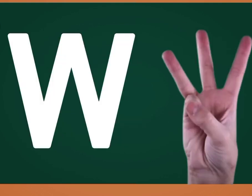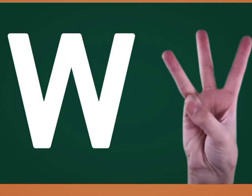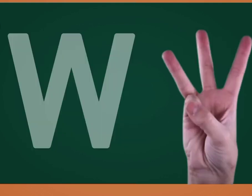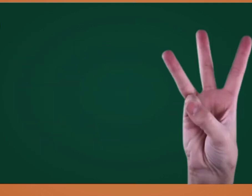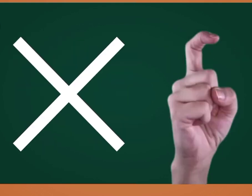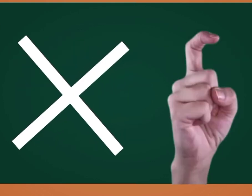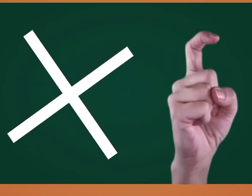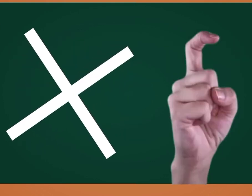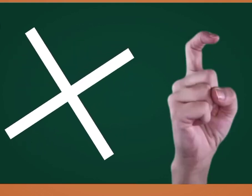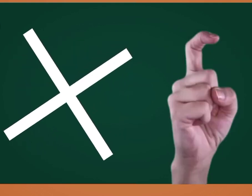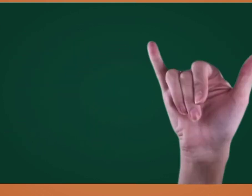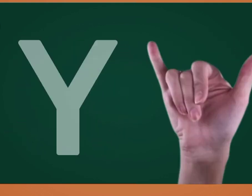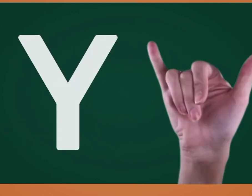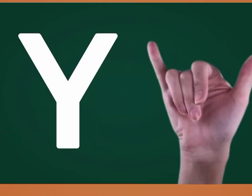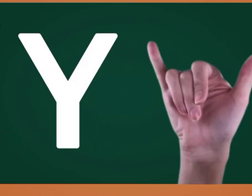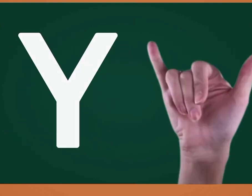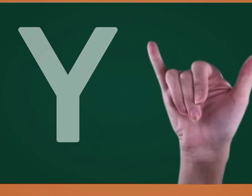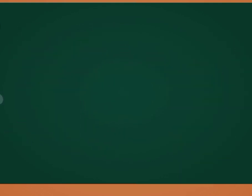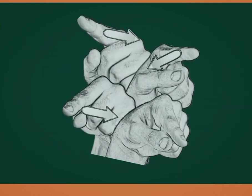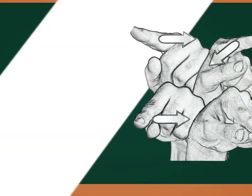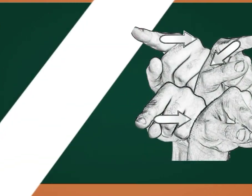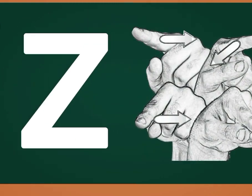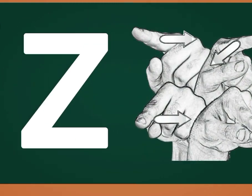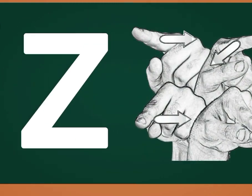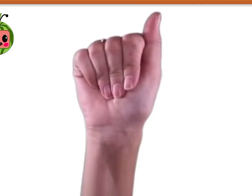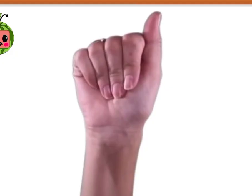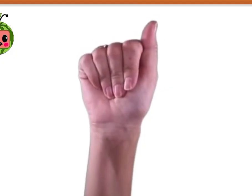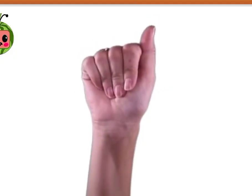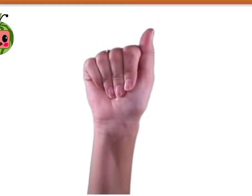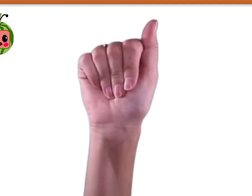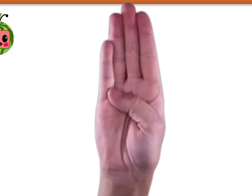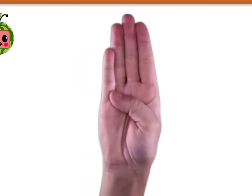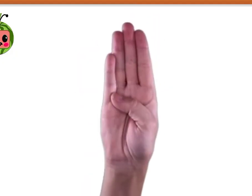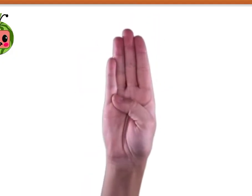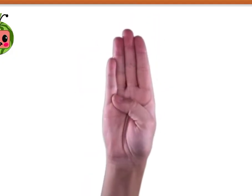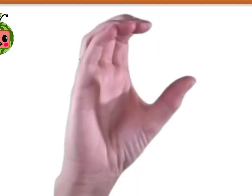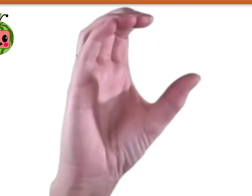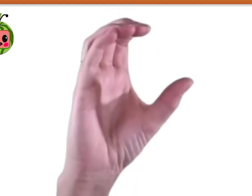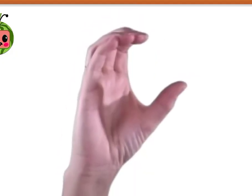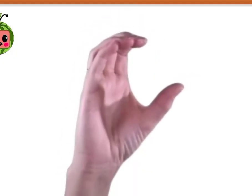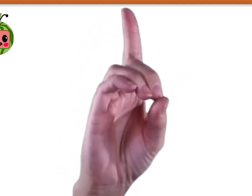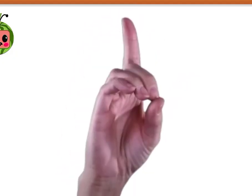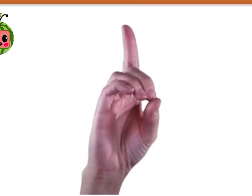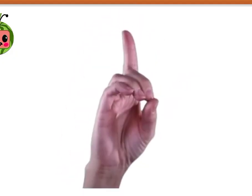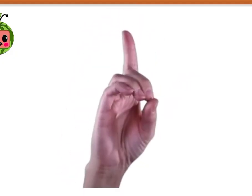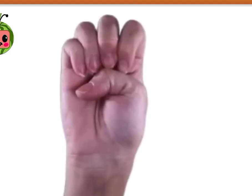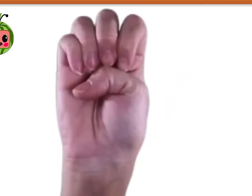X, Y, and Z. A, B, C, D, E,